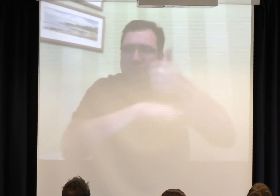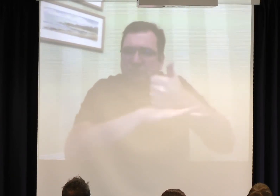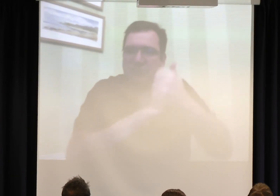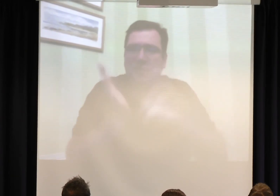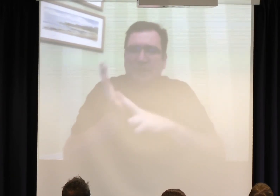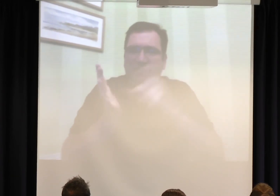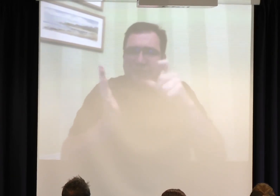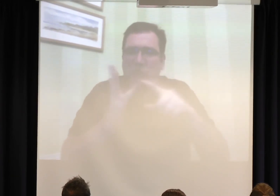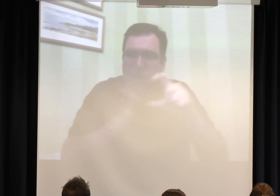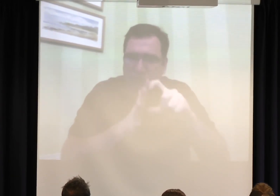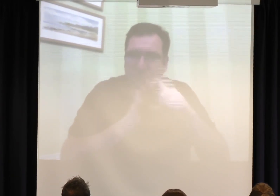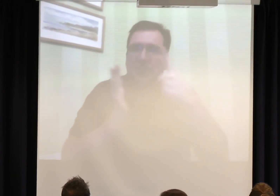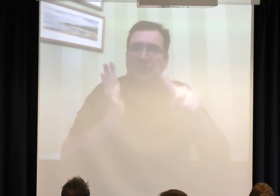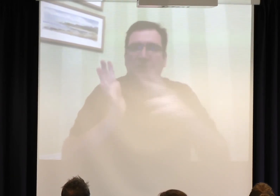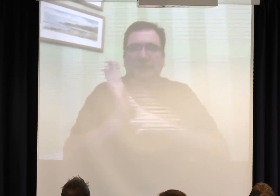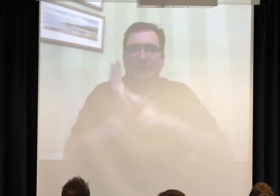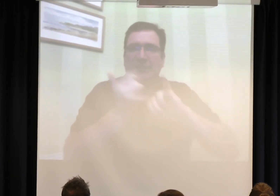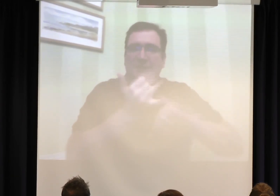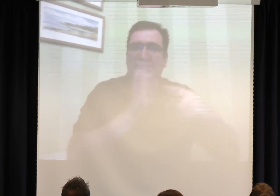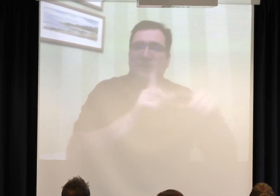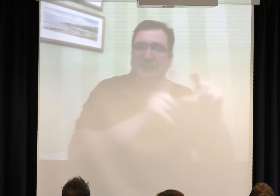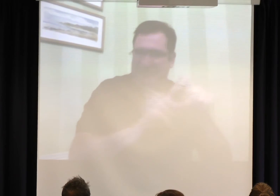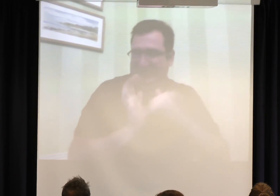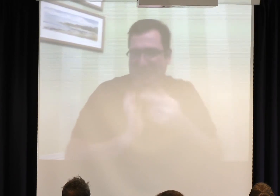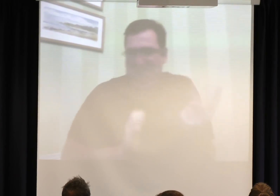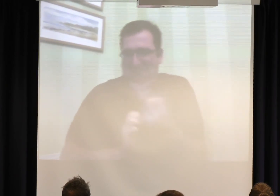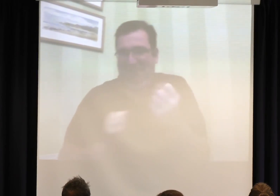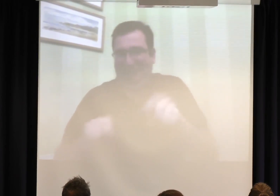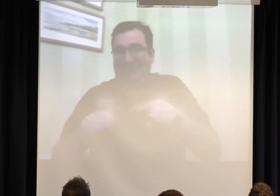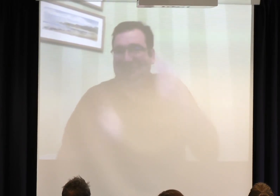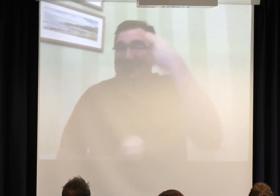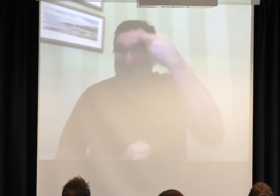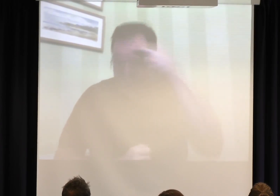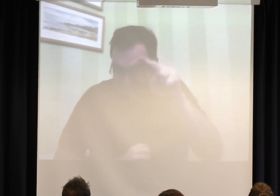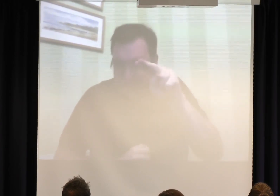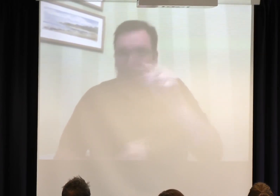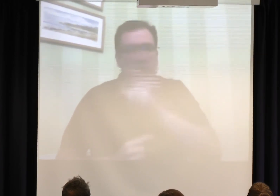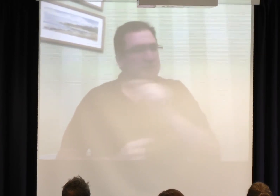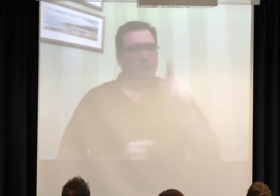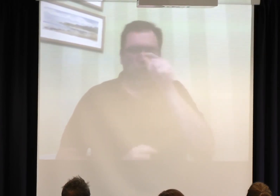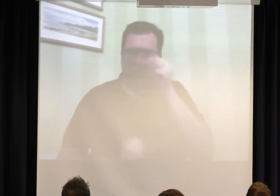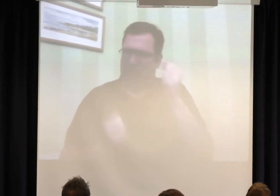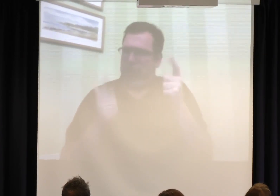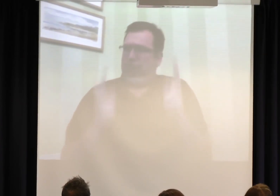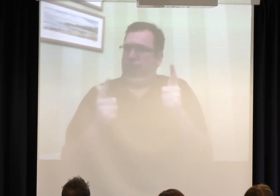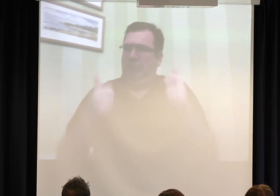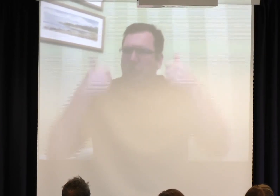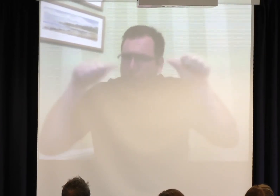Committee of Sports for the Deaf, was a strong supporter and advocate for VCOD, and which is now known as